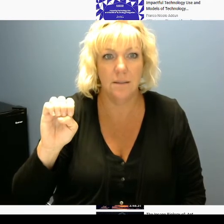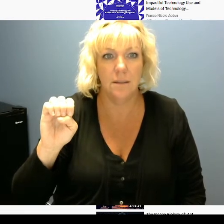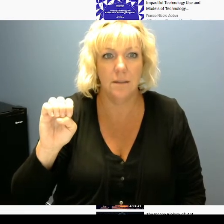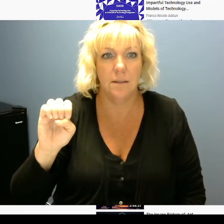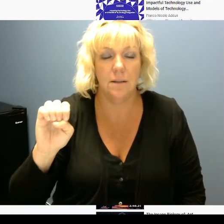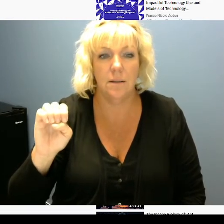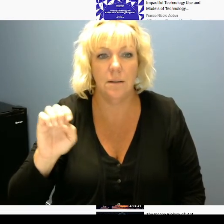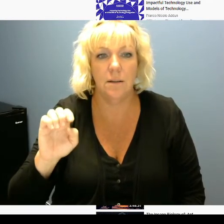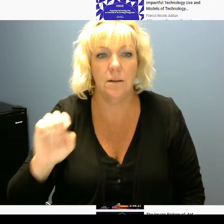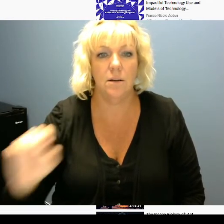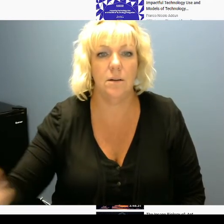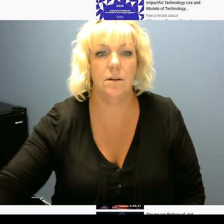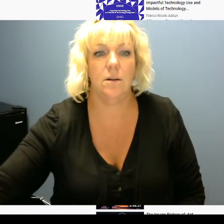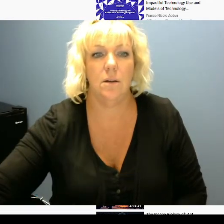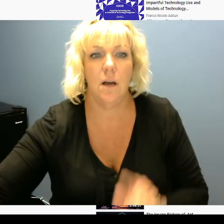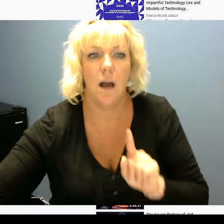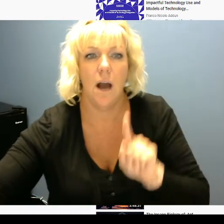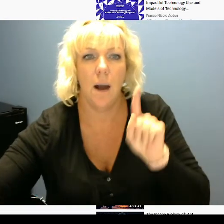they're